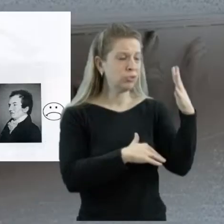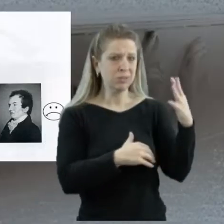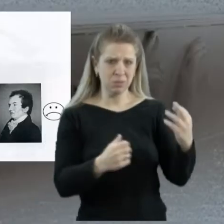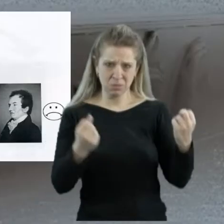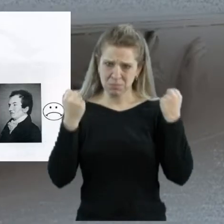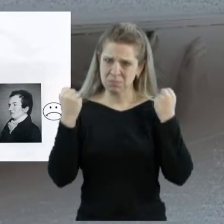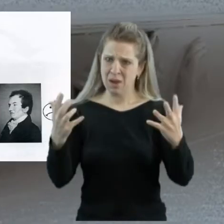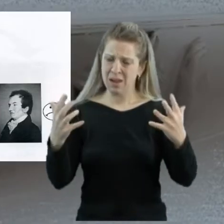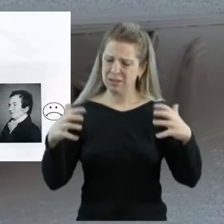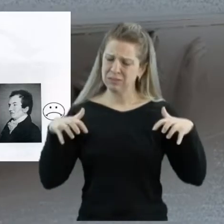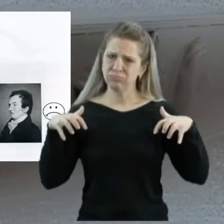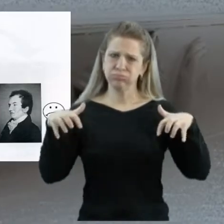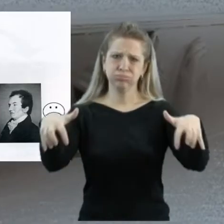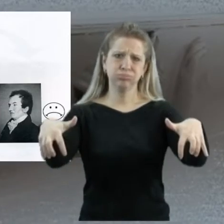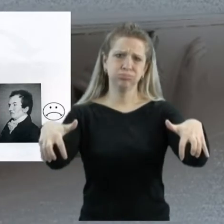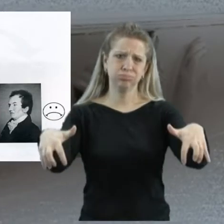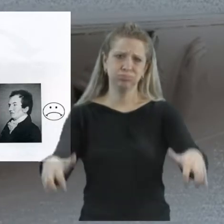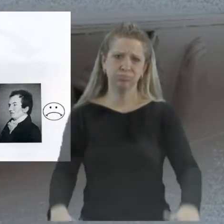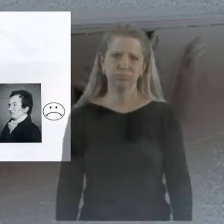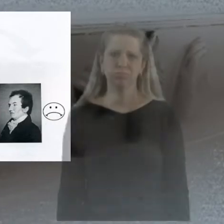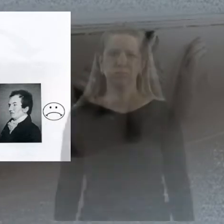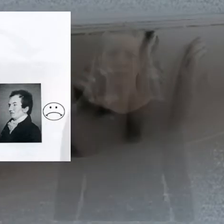There were many trees.